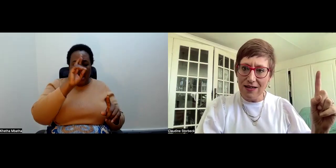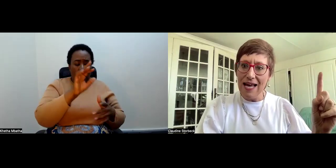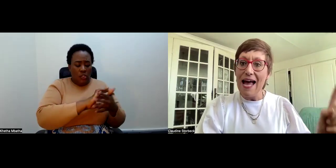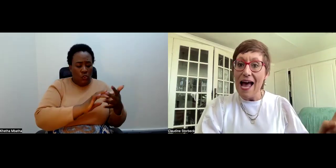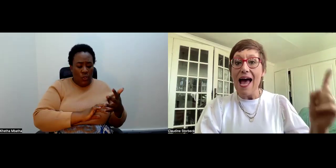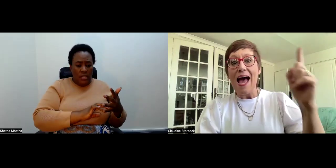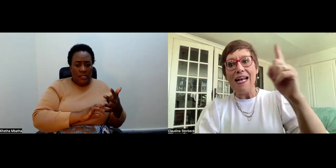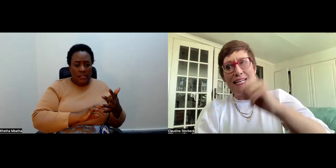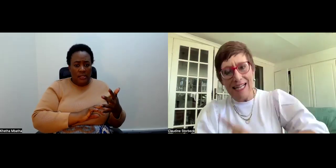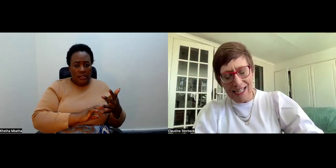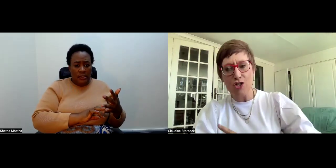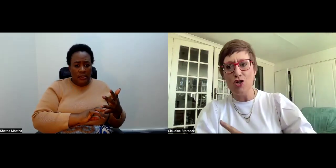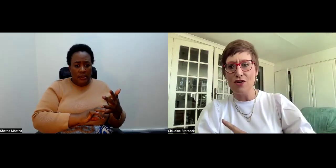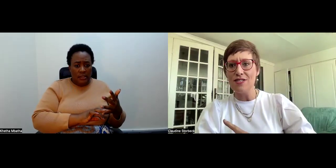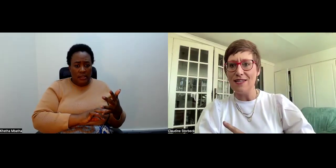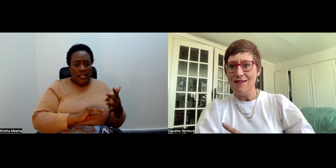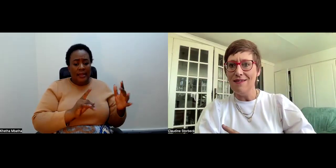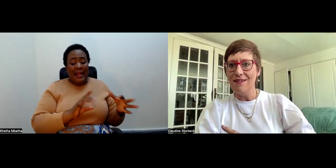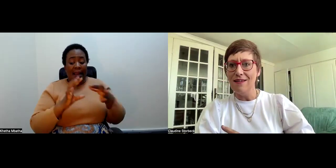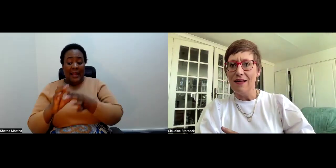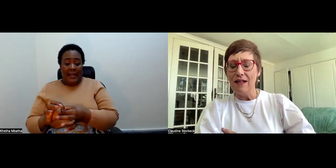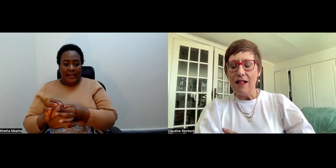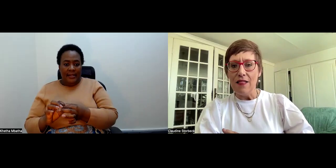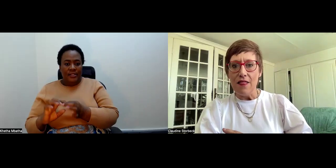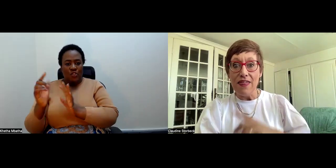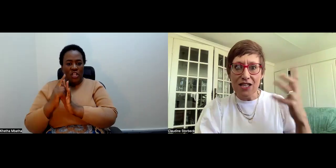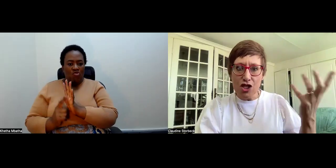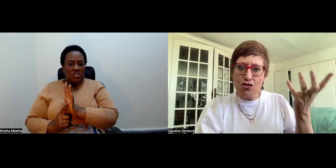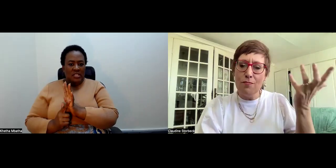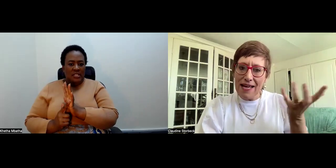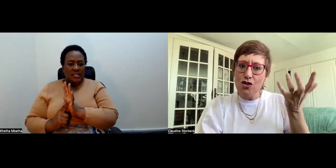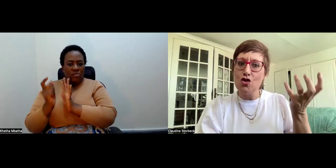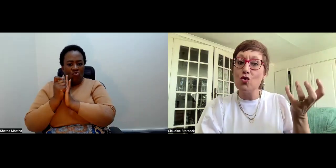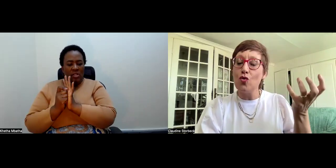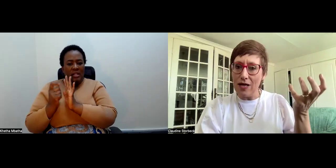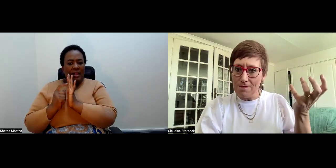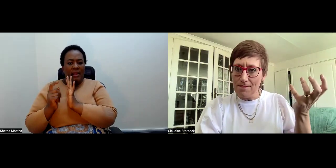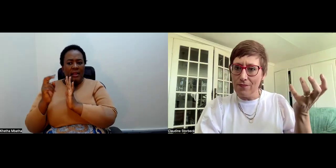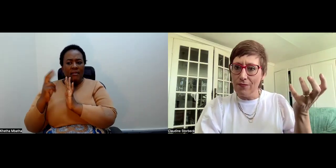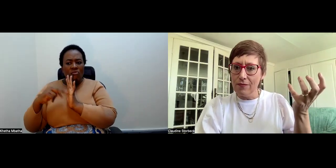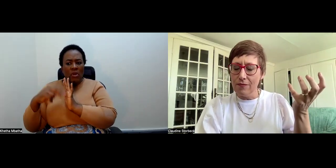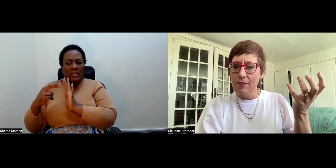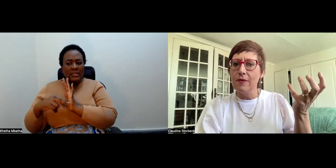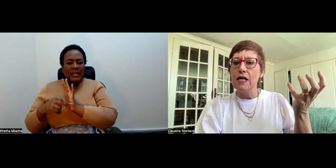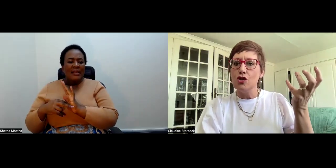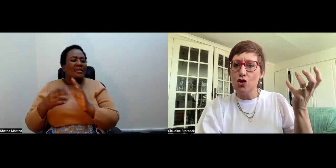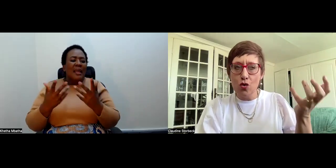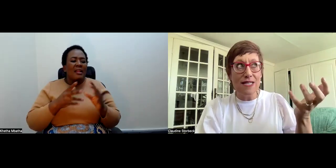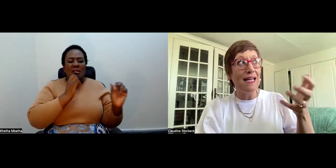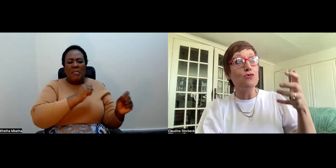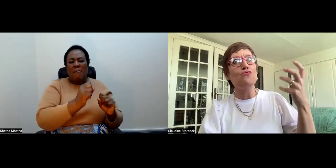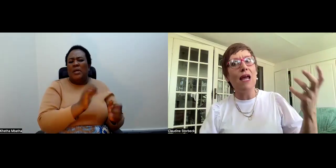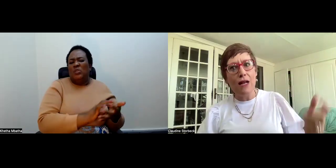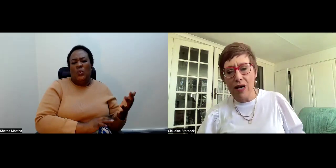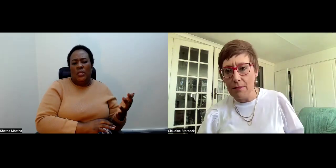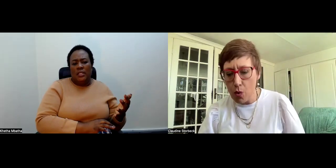stories and link it to literacy, then it just remains a story. So